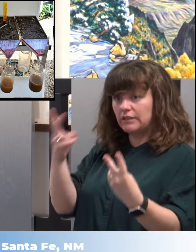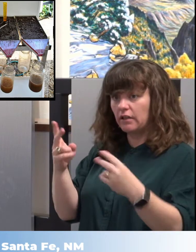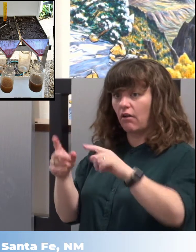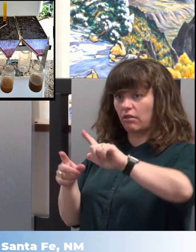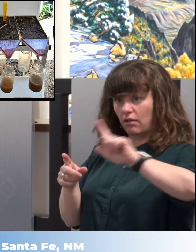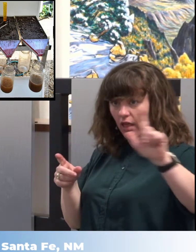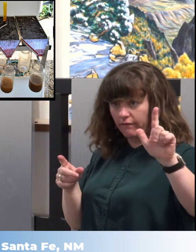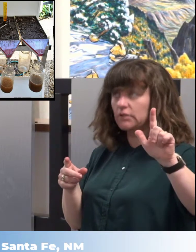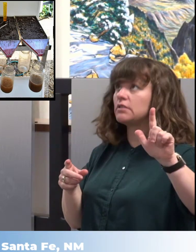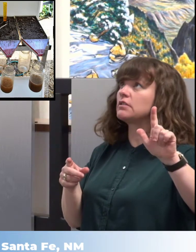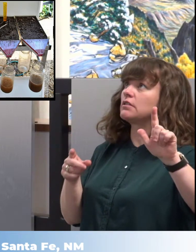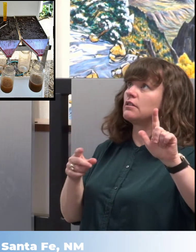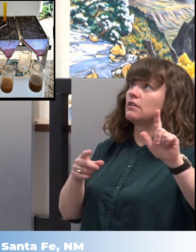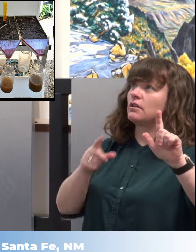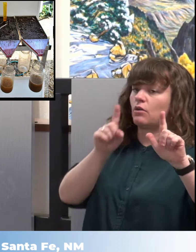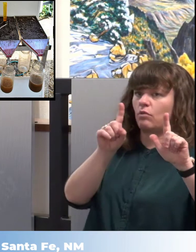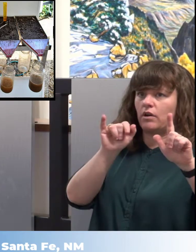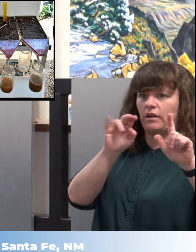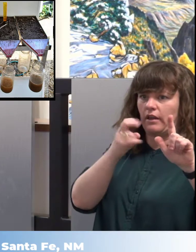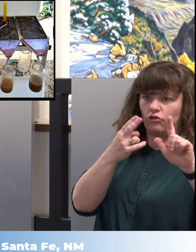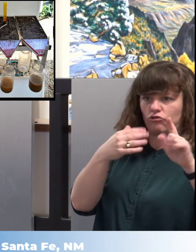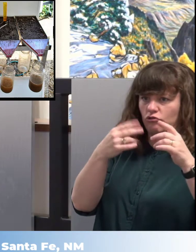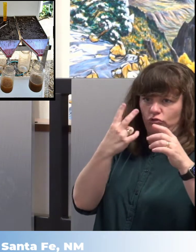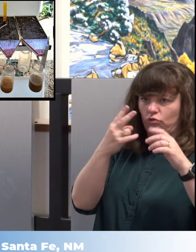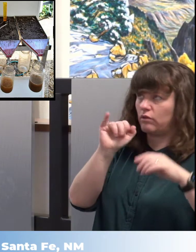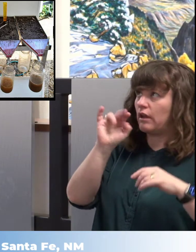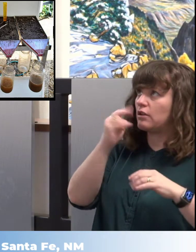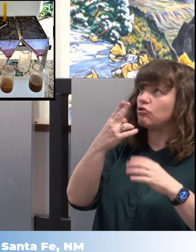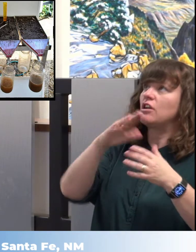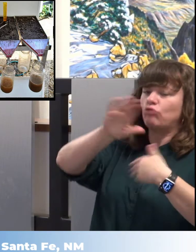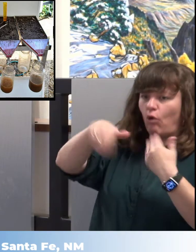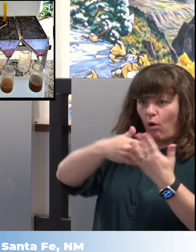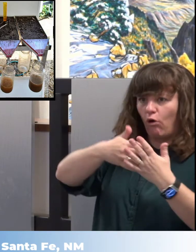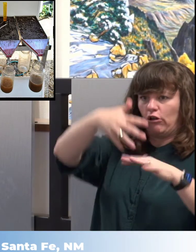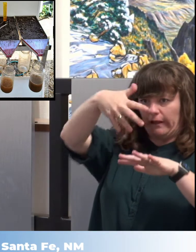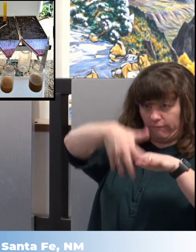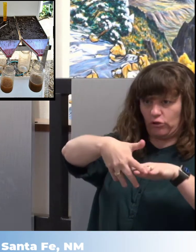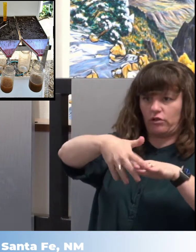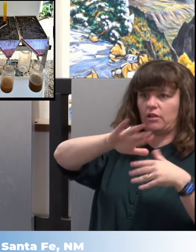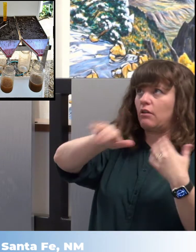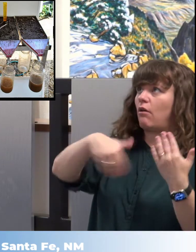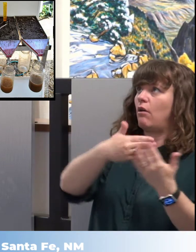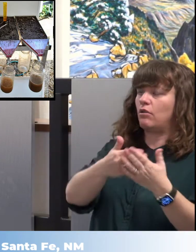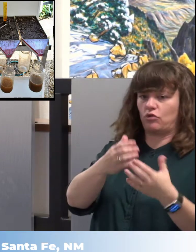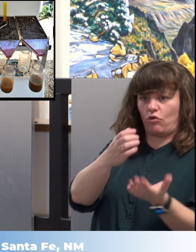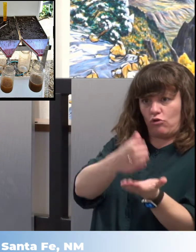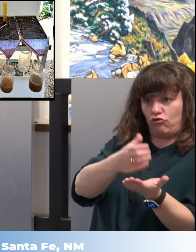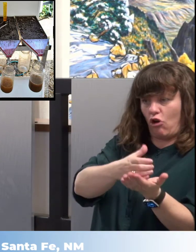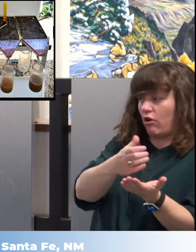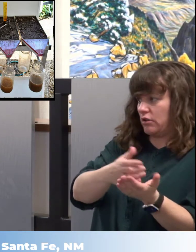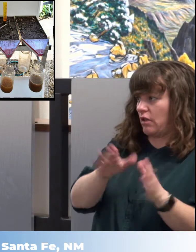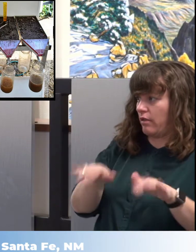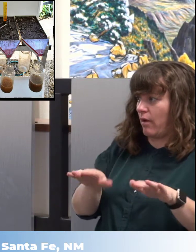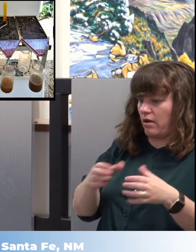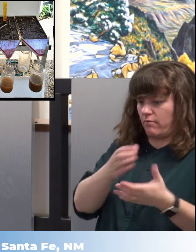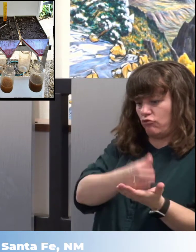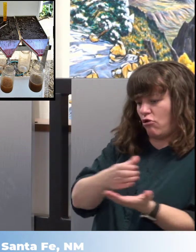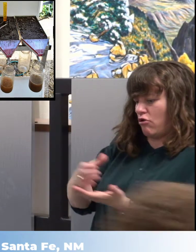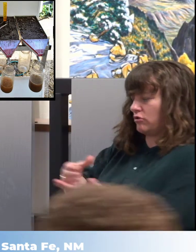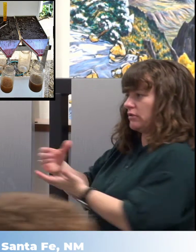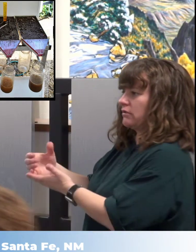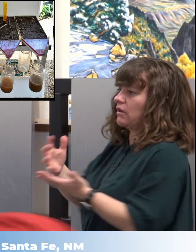side, that whole inch or two inches of whatever it was, it's all infiltrated. So you see the jars underneath that are collecting that water and there's